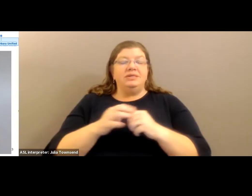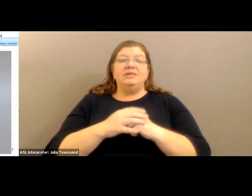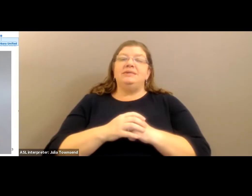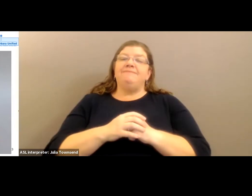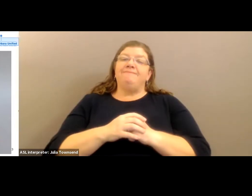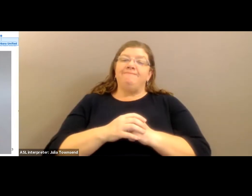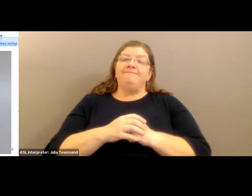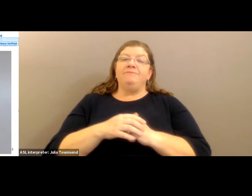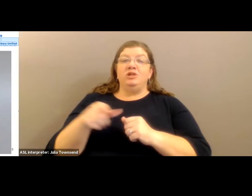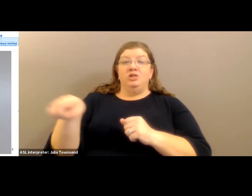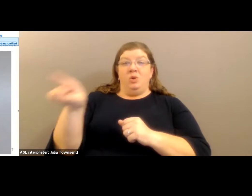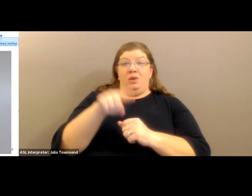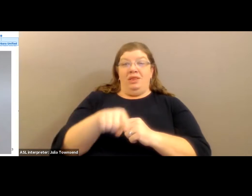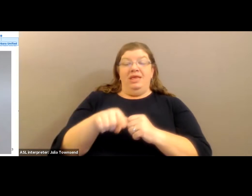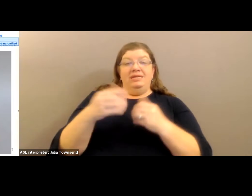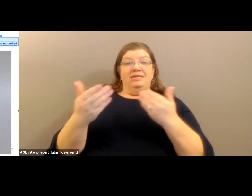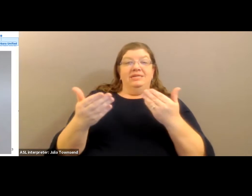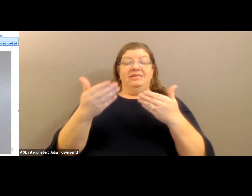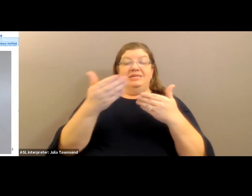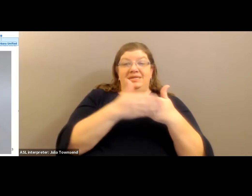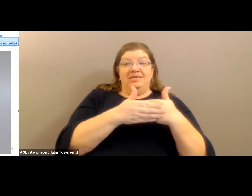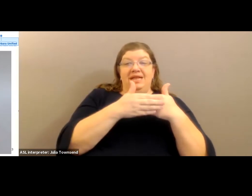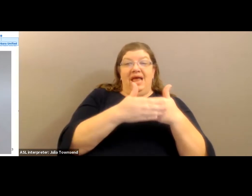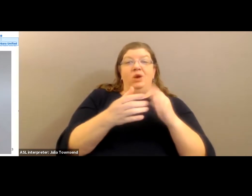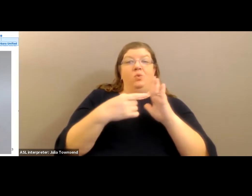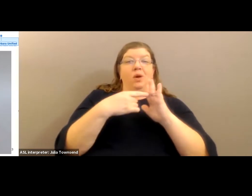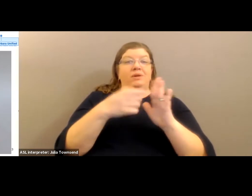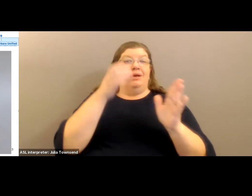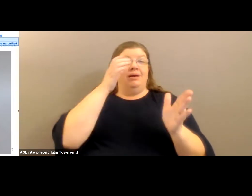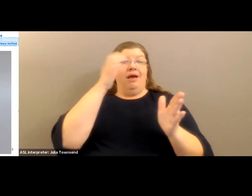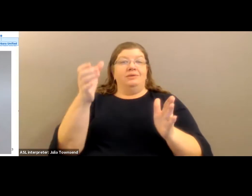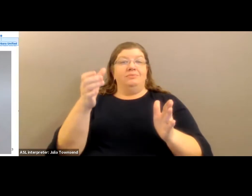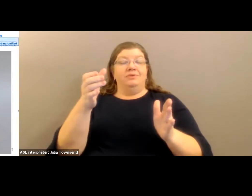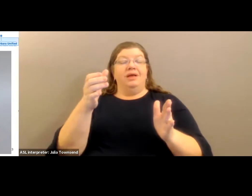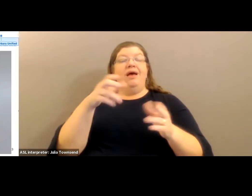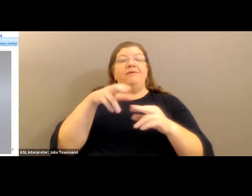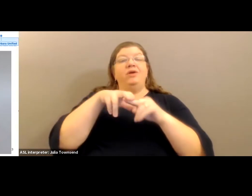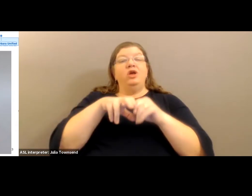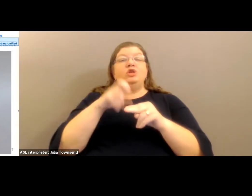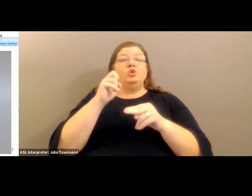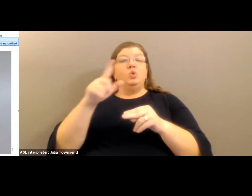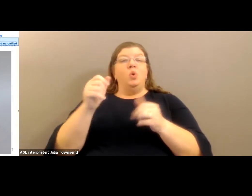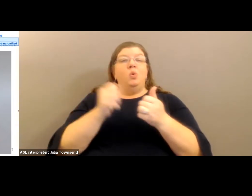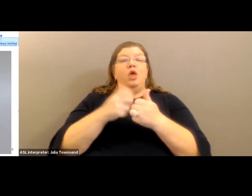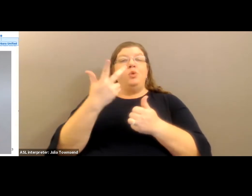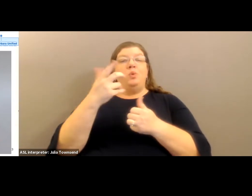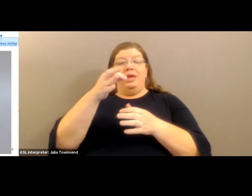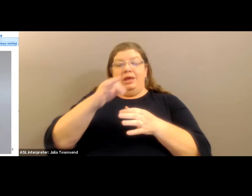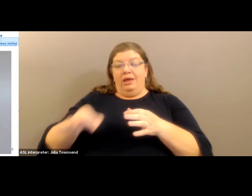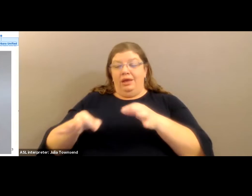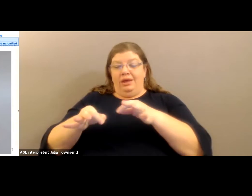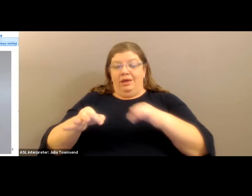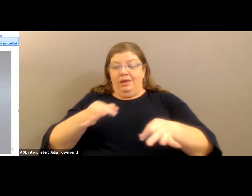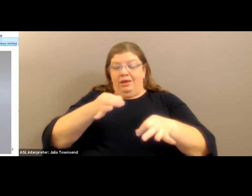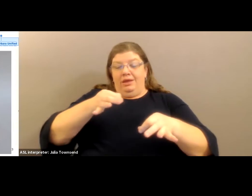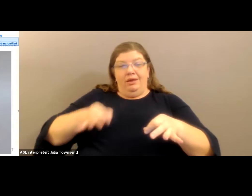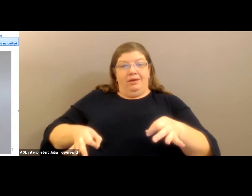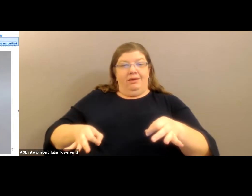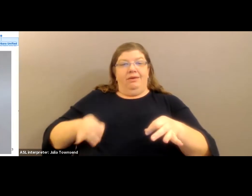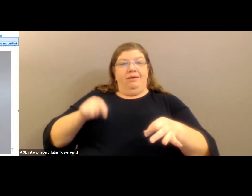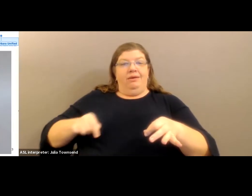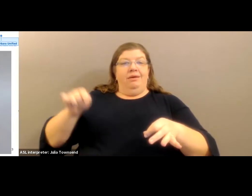so this slide represents the concept of the 3-legged stool. And it's intended to identify